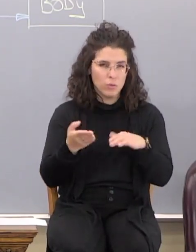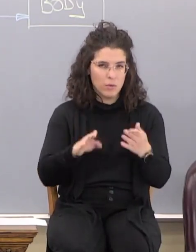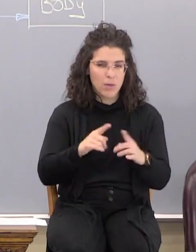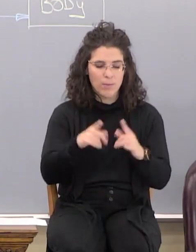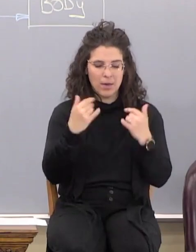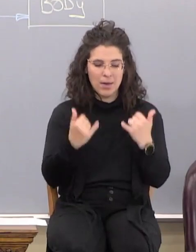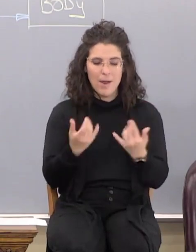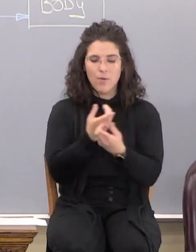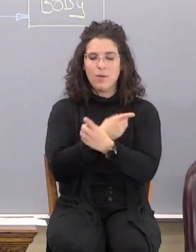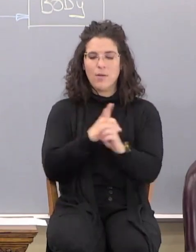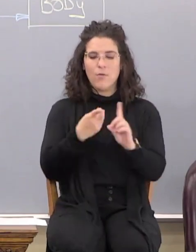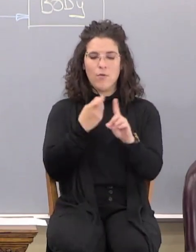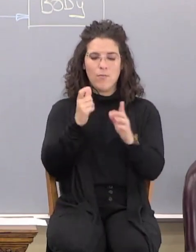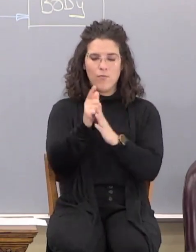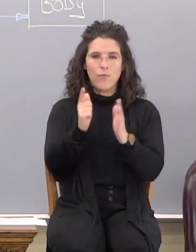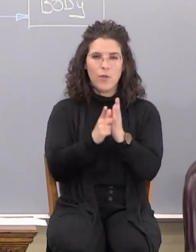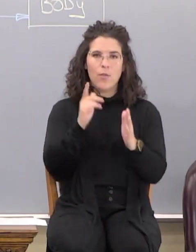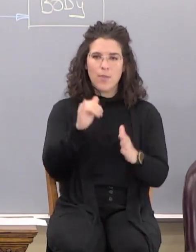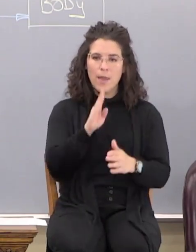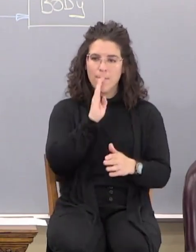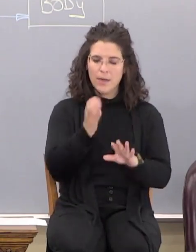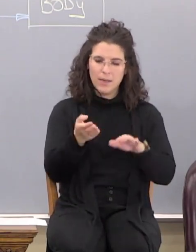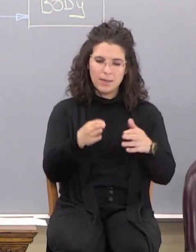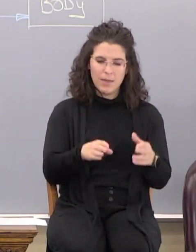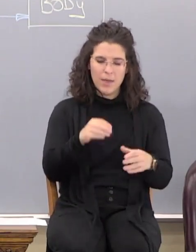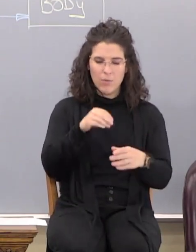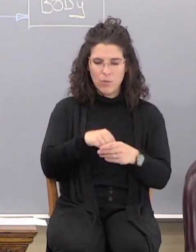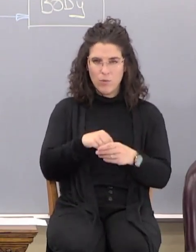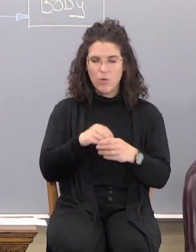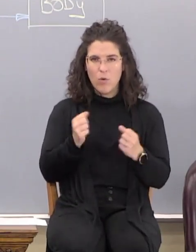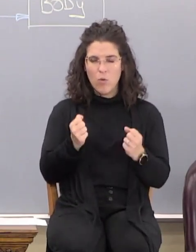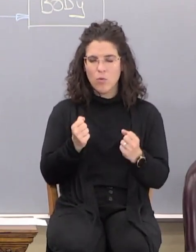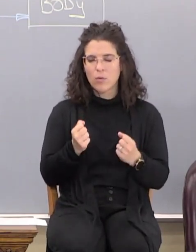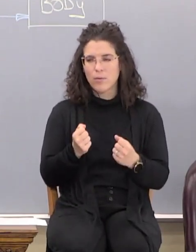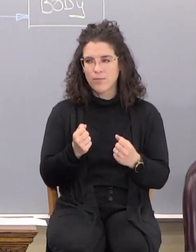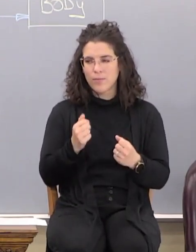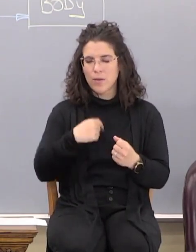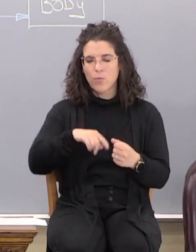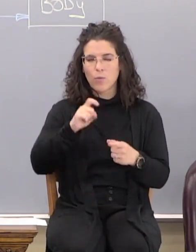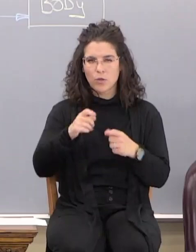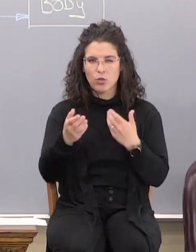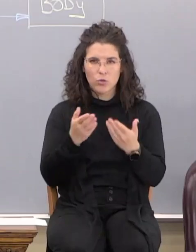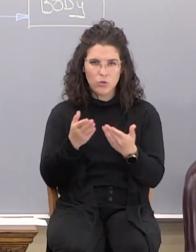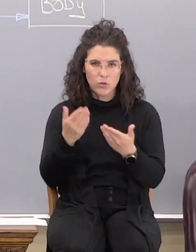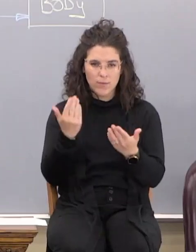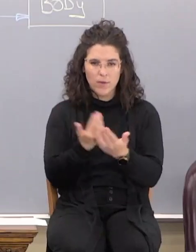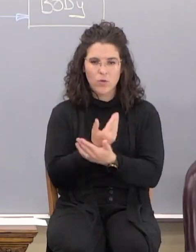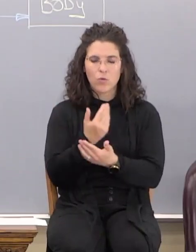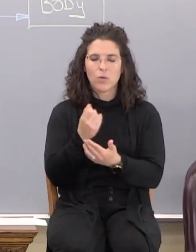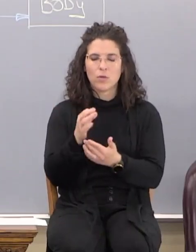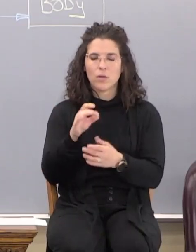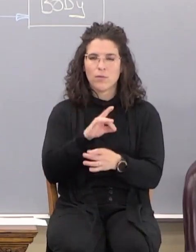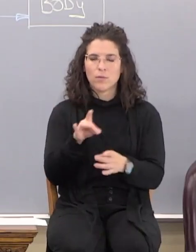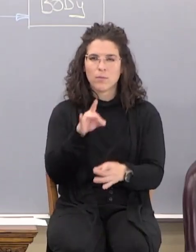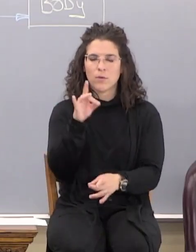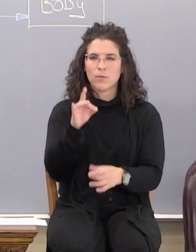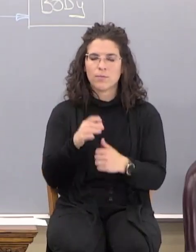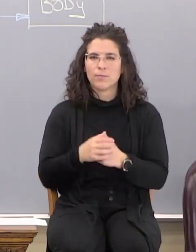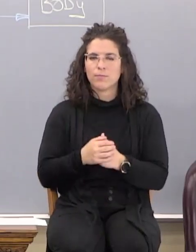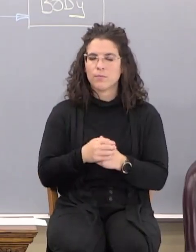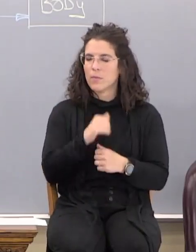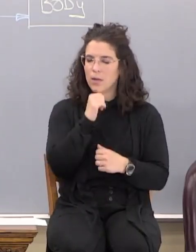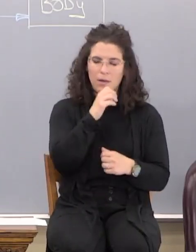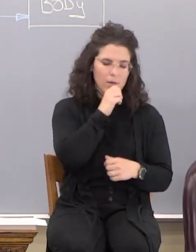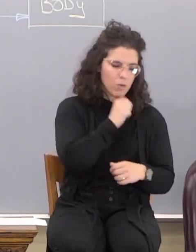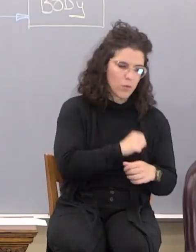that, from the law, that being dead when we were held, that we should serve in newness of spirit and